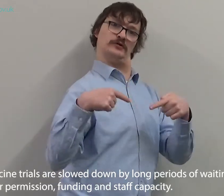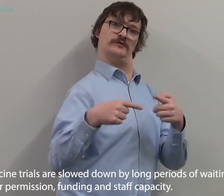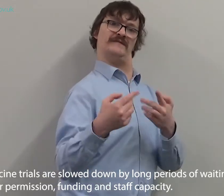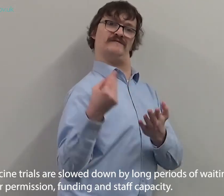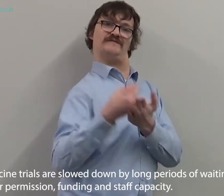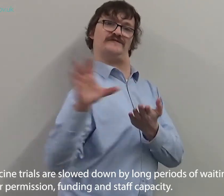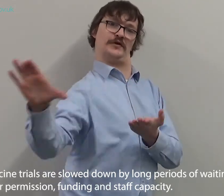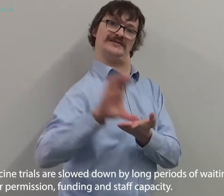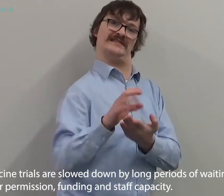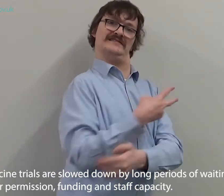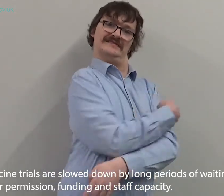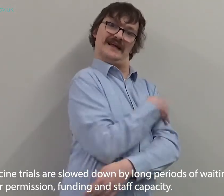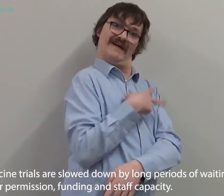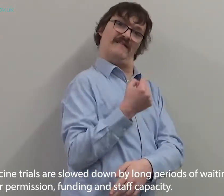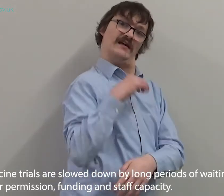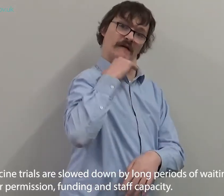funding and staff capacity.